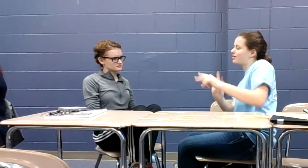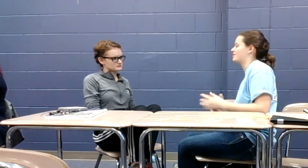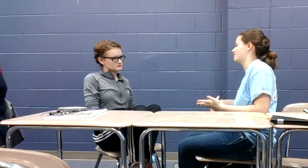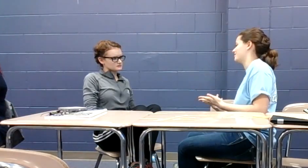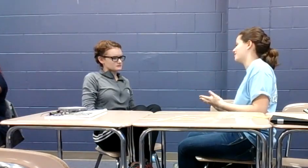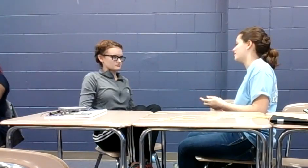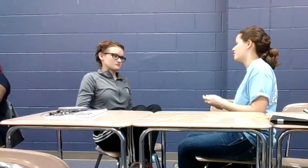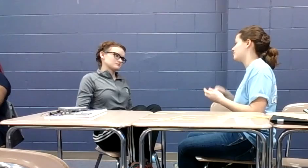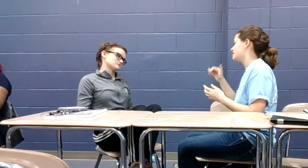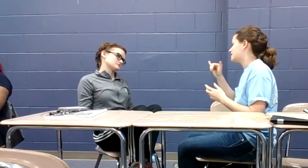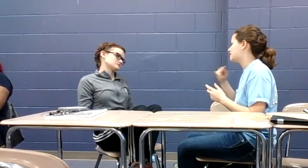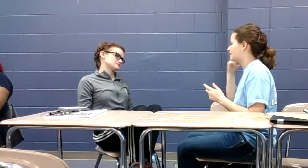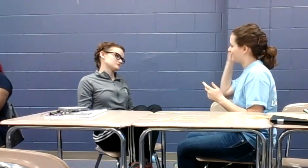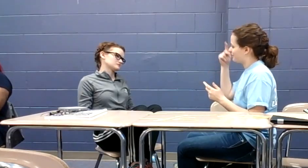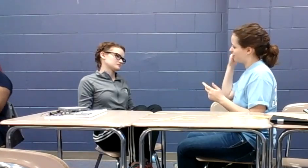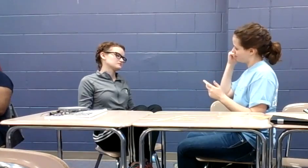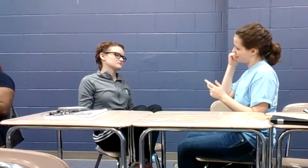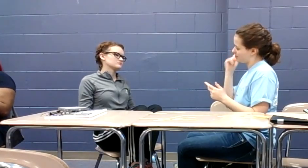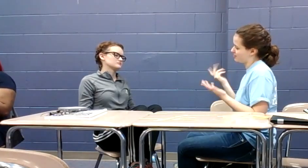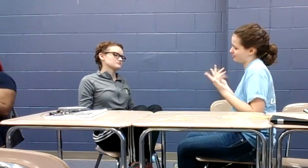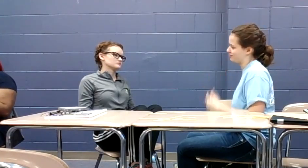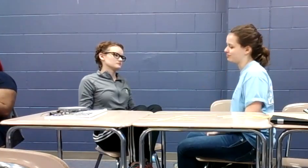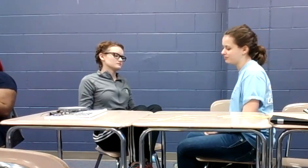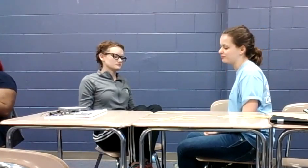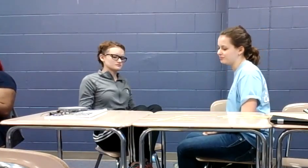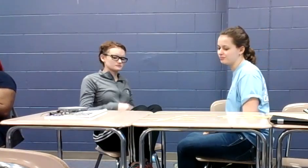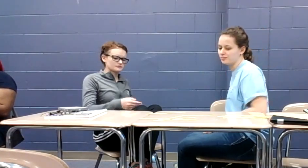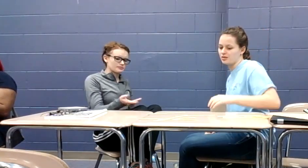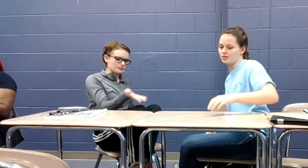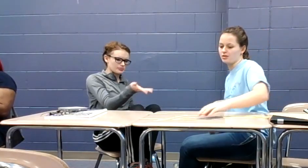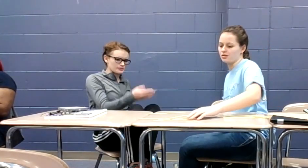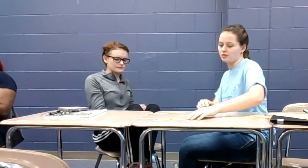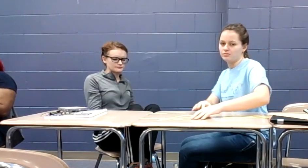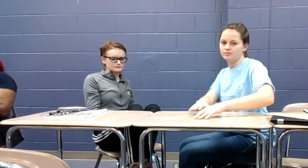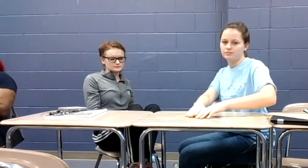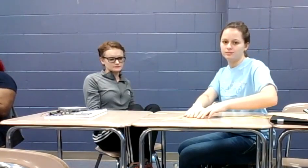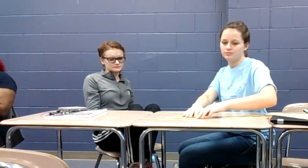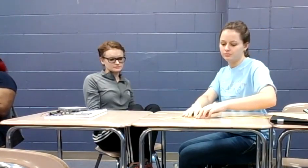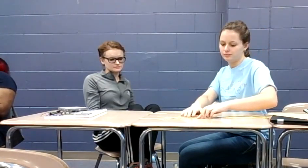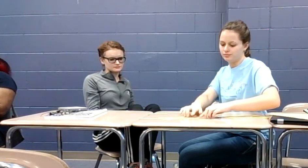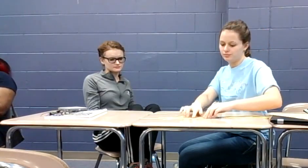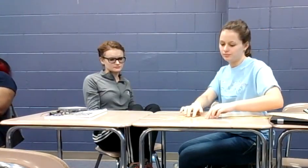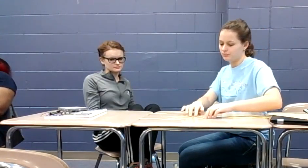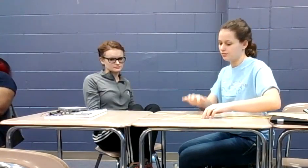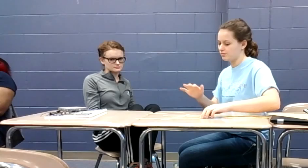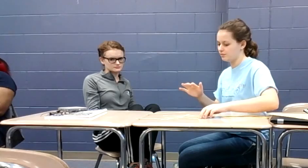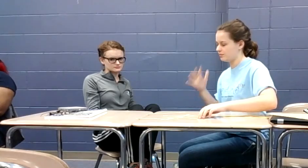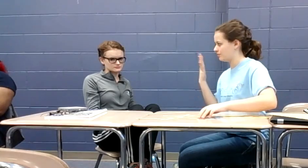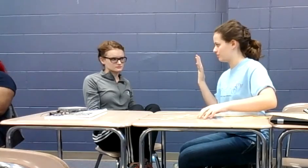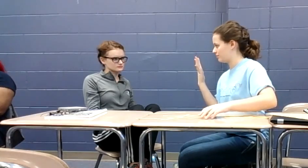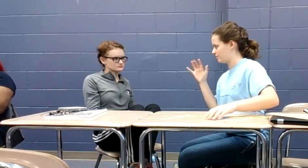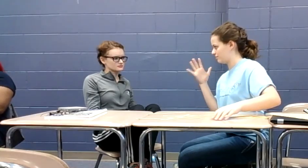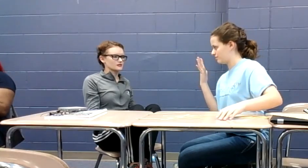10 through 12 may sign up at the counseling corner. In student services, or in English and CTE classes. This